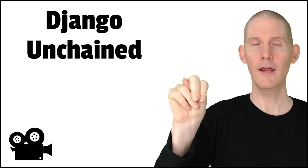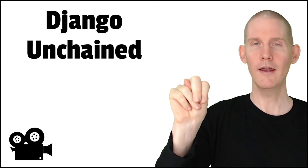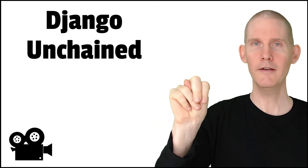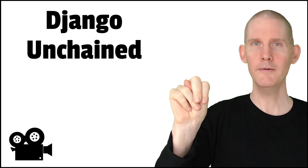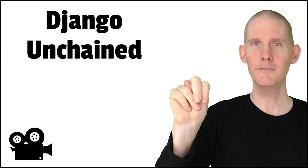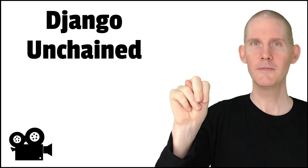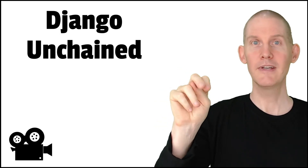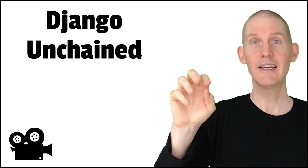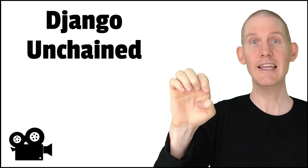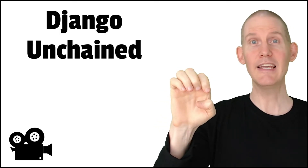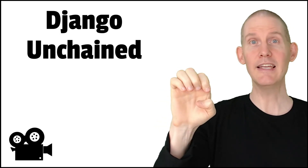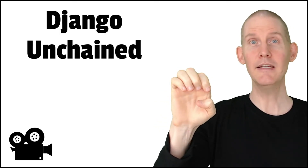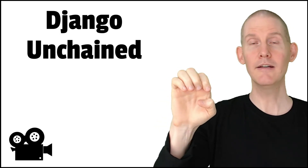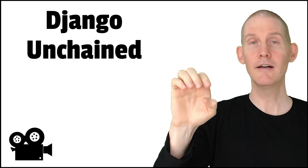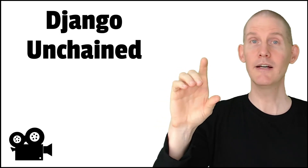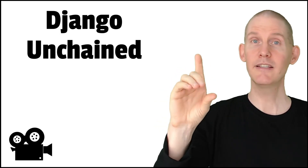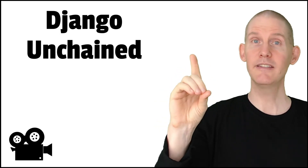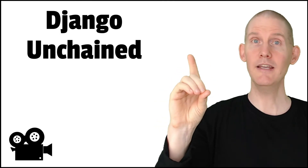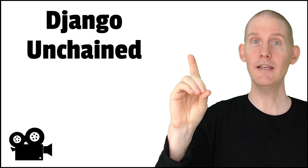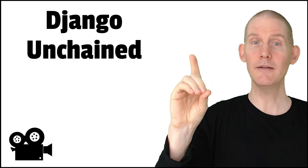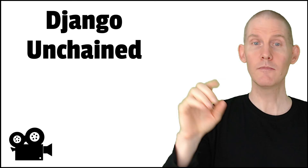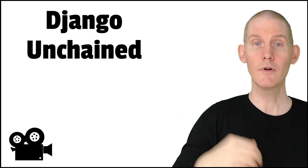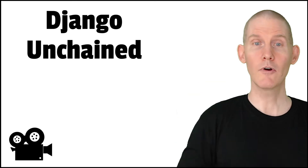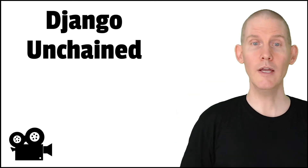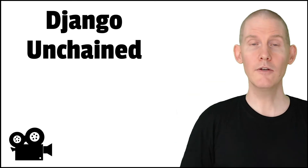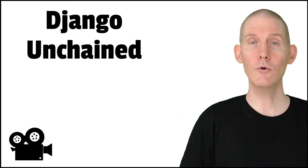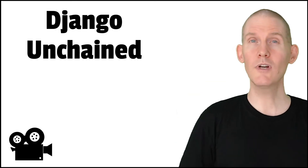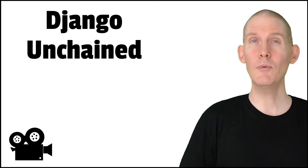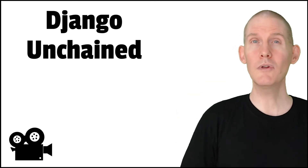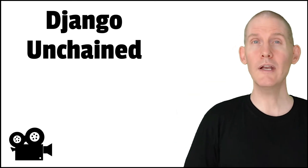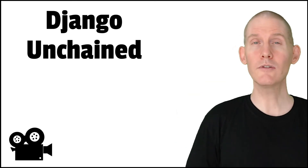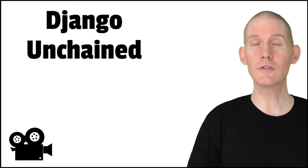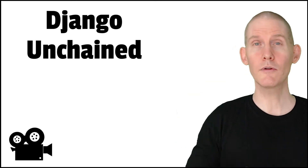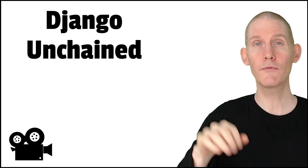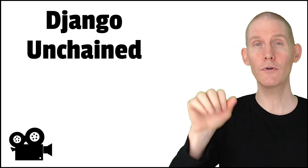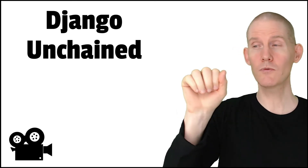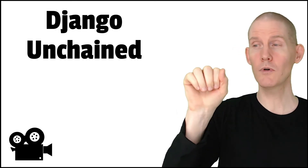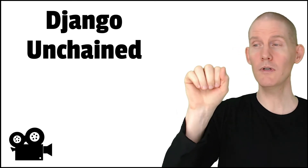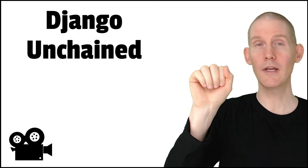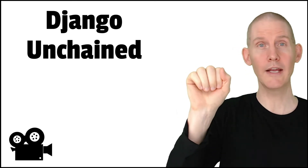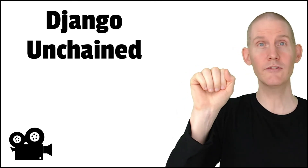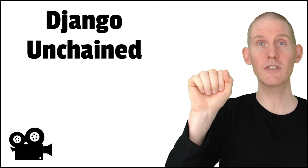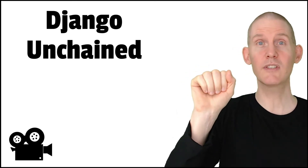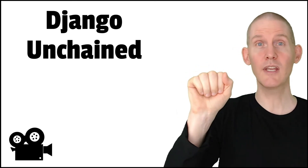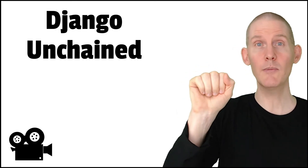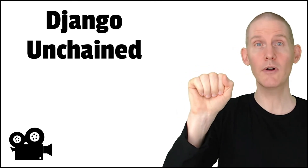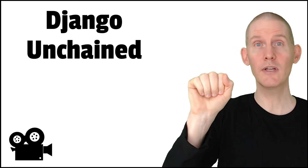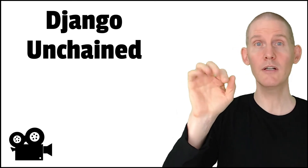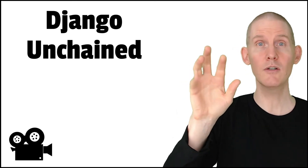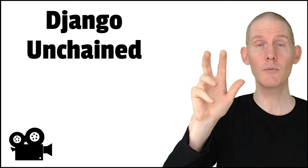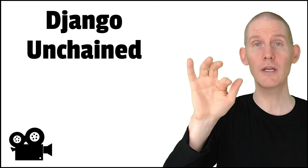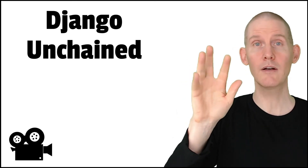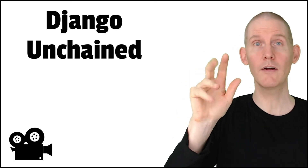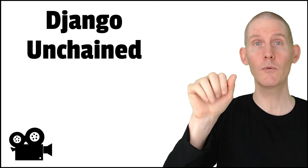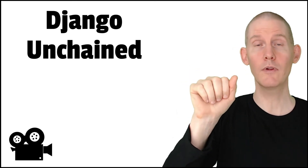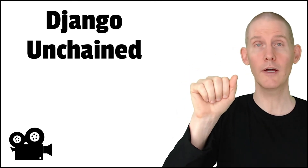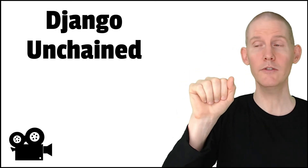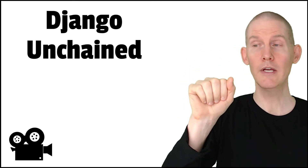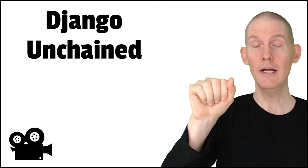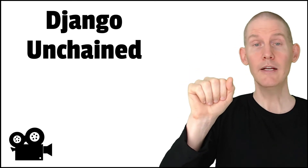N, E, D. Okay, no double letters. So the first word, the hand's going to stay about here, making all the letters.